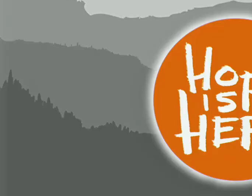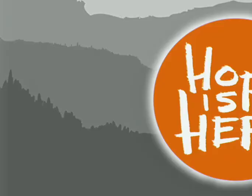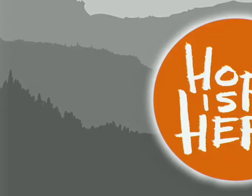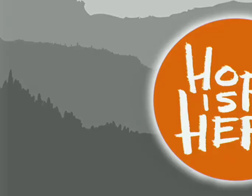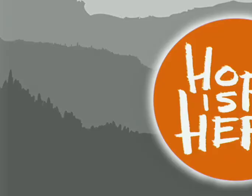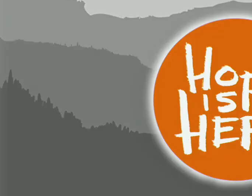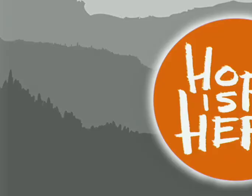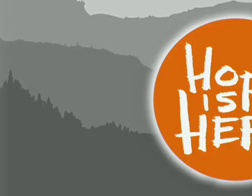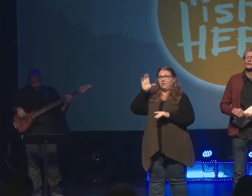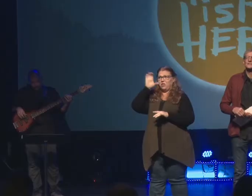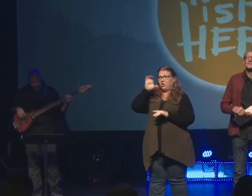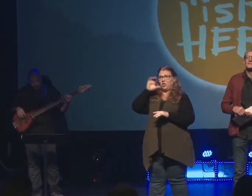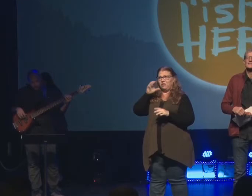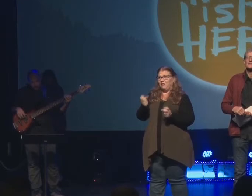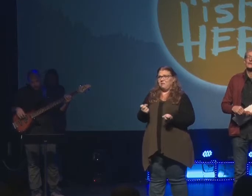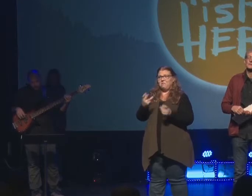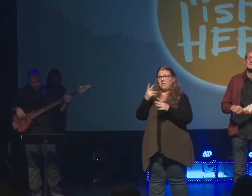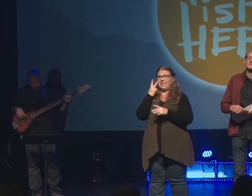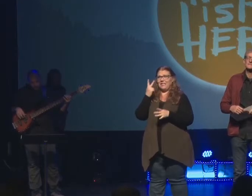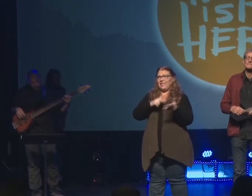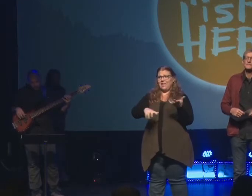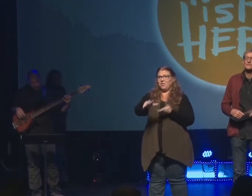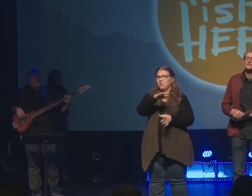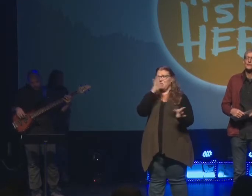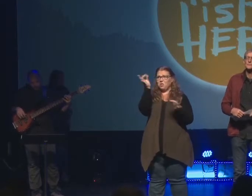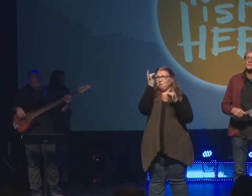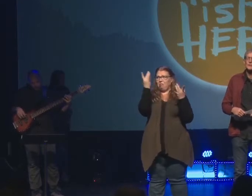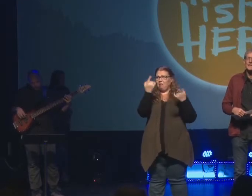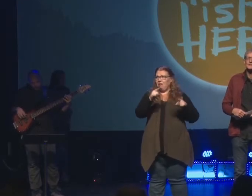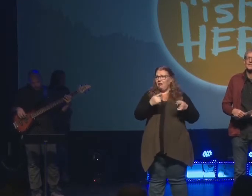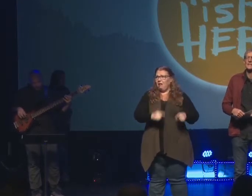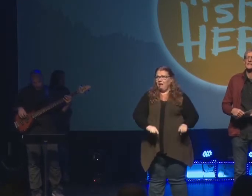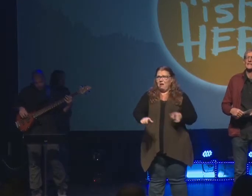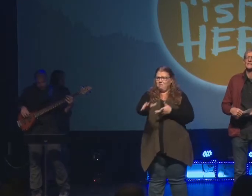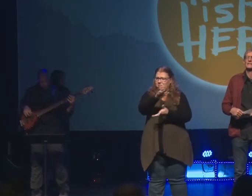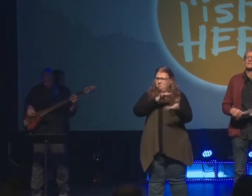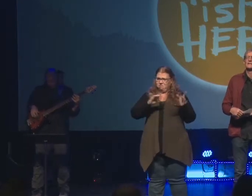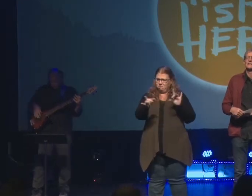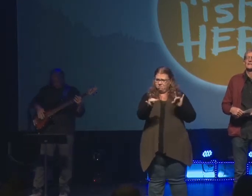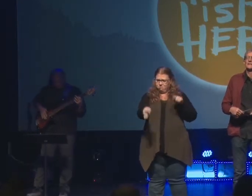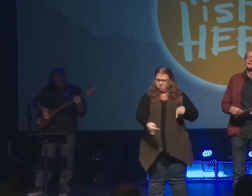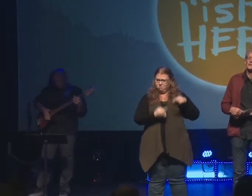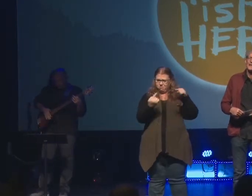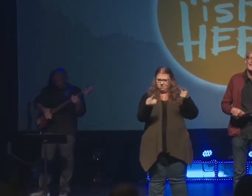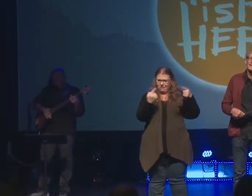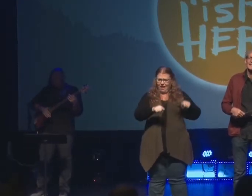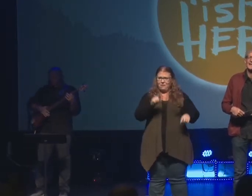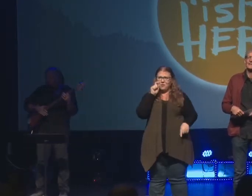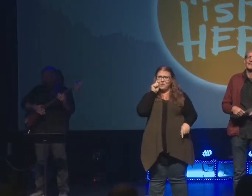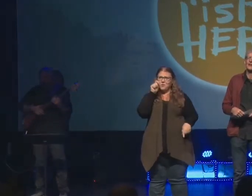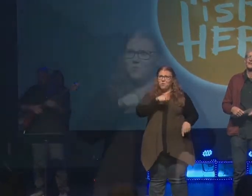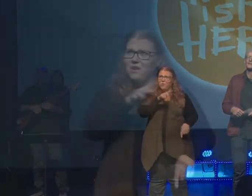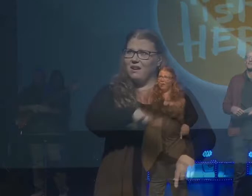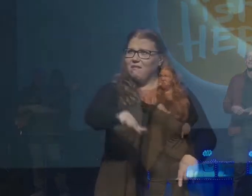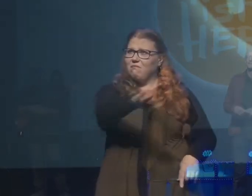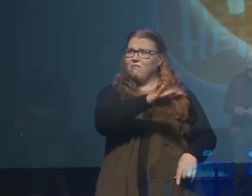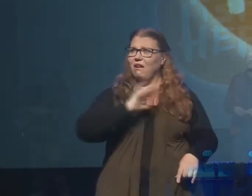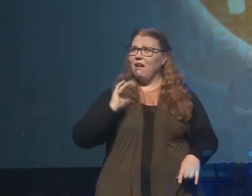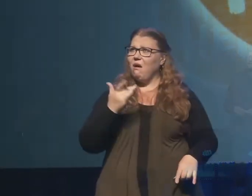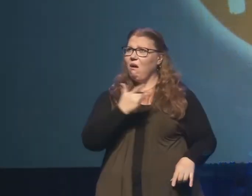to look very far in our world to see the storms. Storms raging in Ukraine, and our